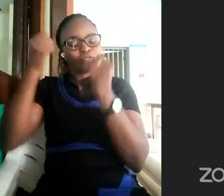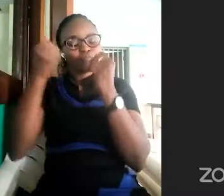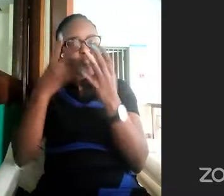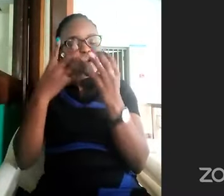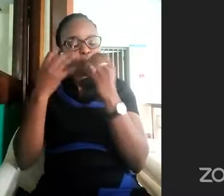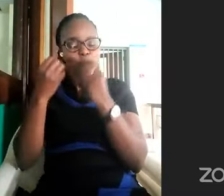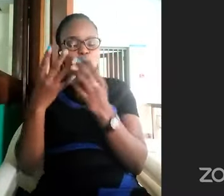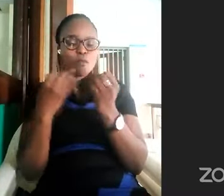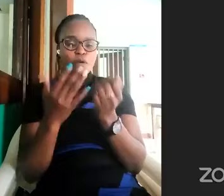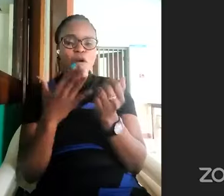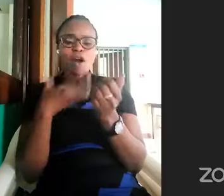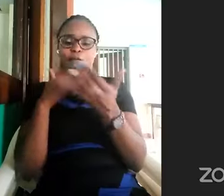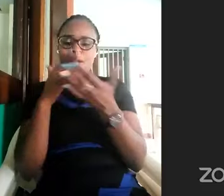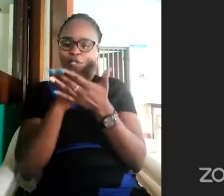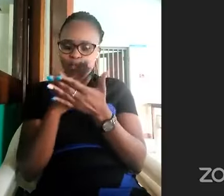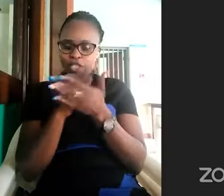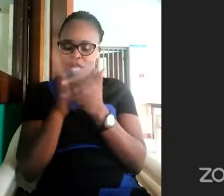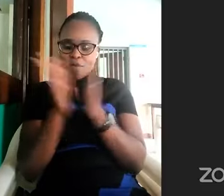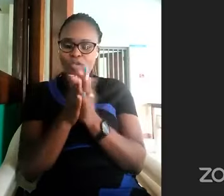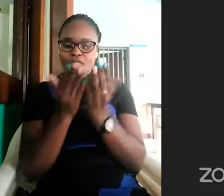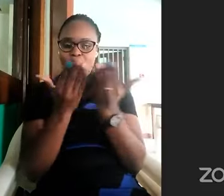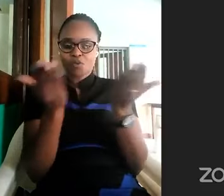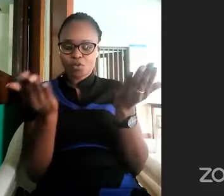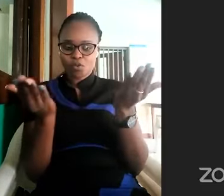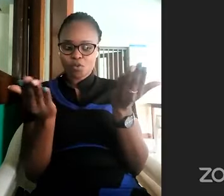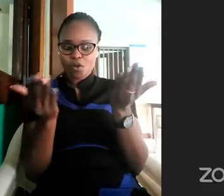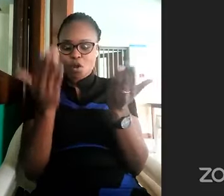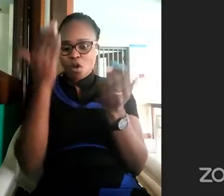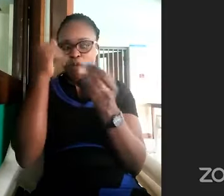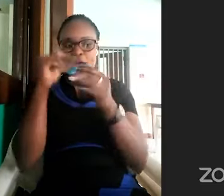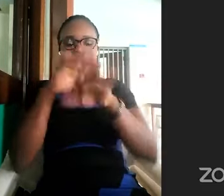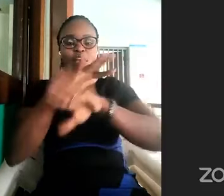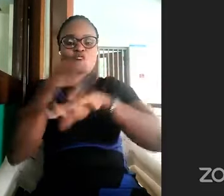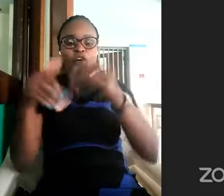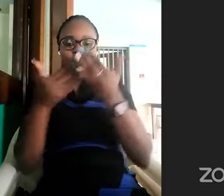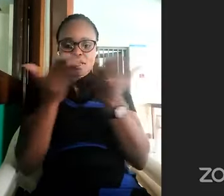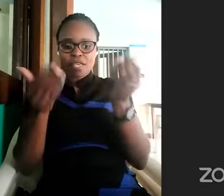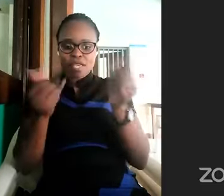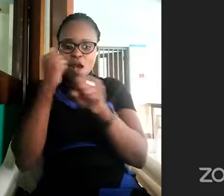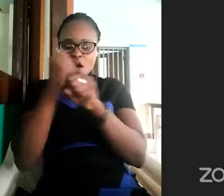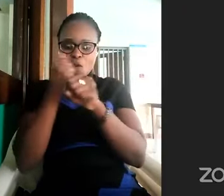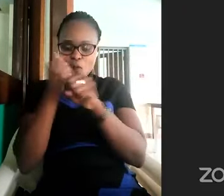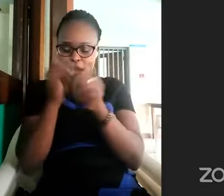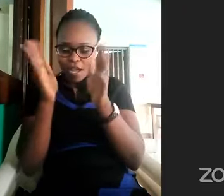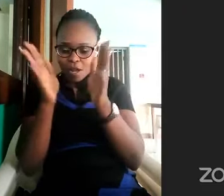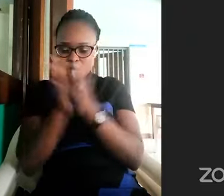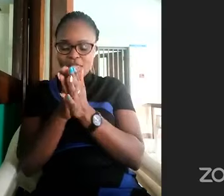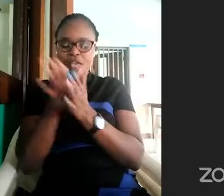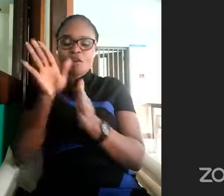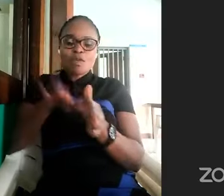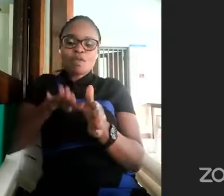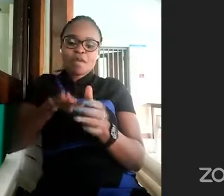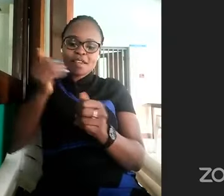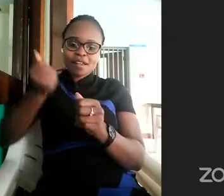you because we are in the ground. We work with women with disabilities, women and girls with disabilities in